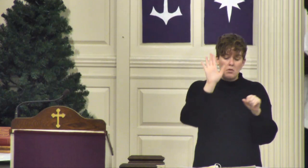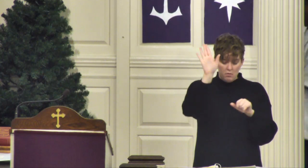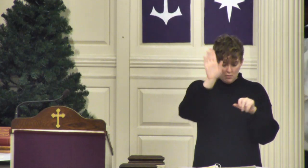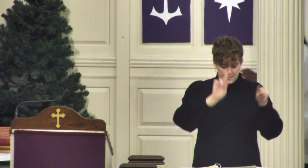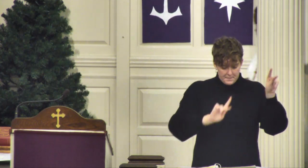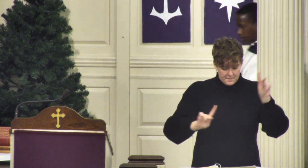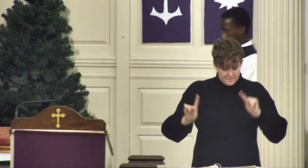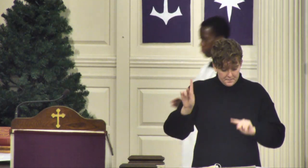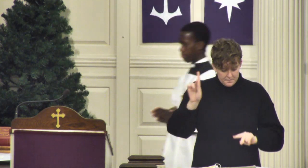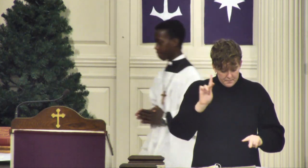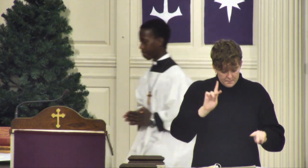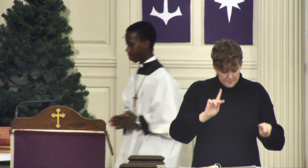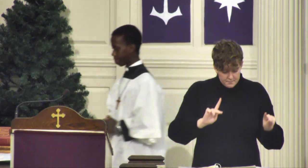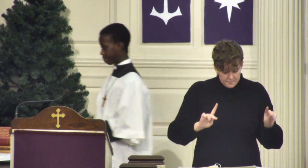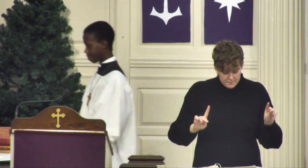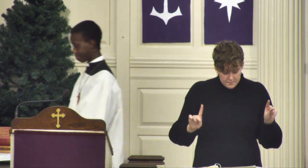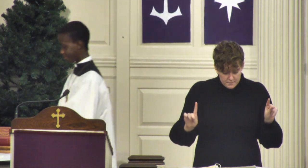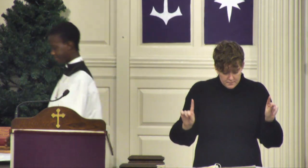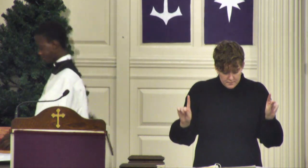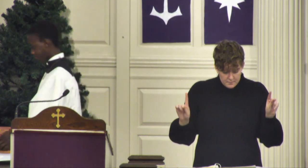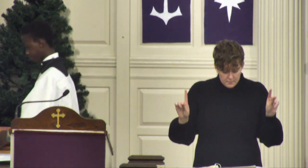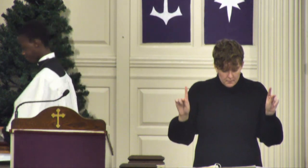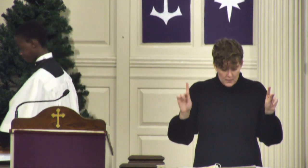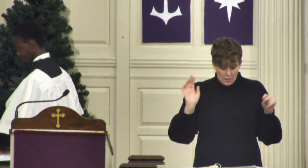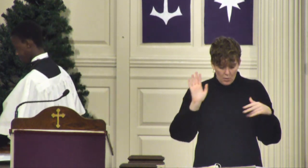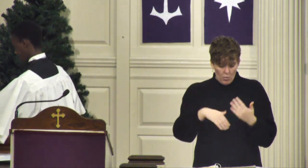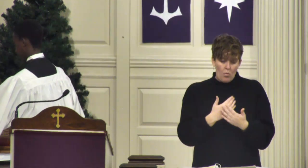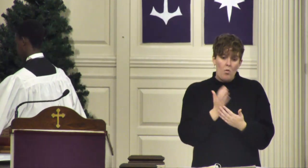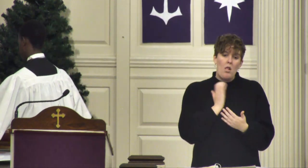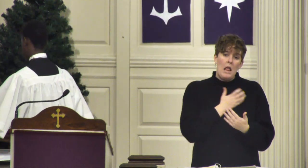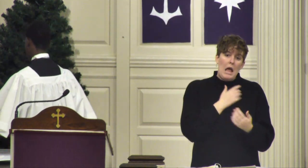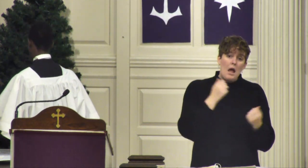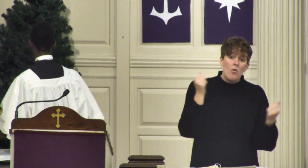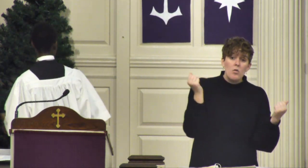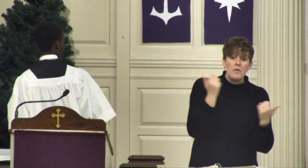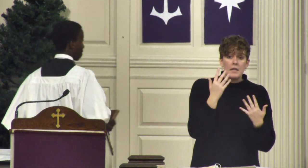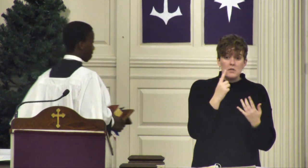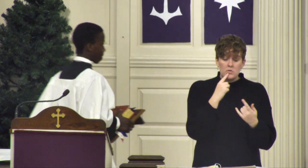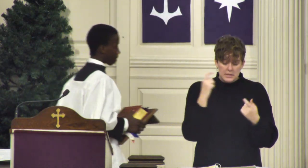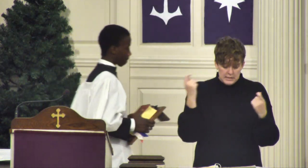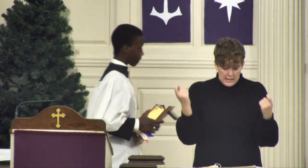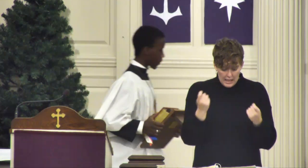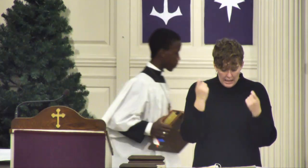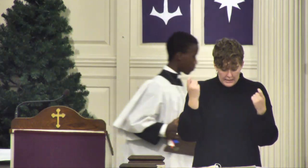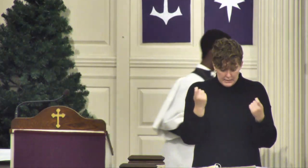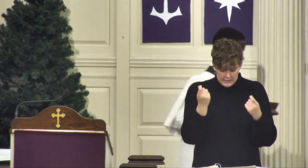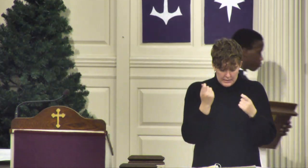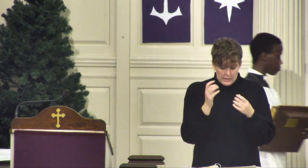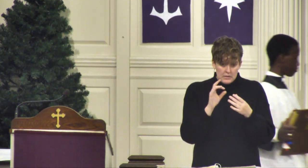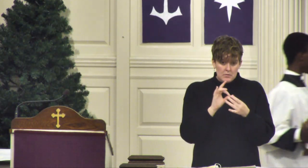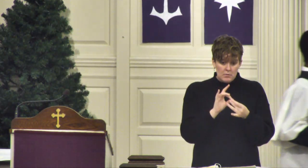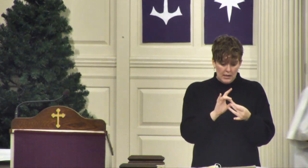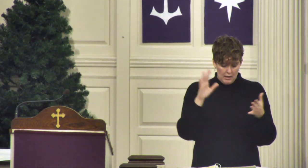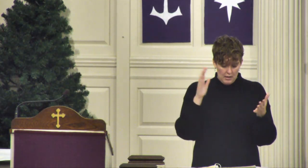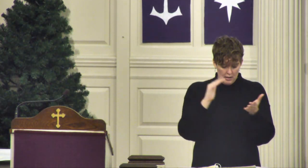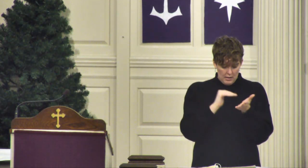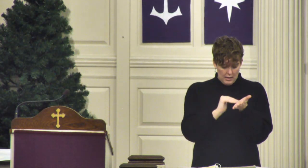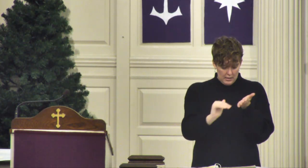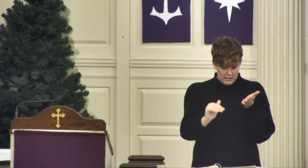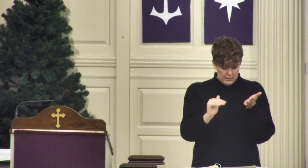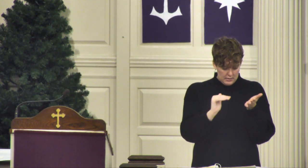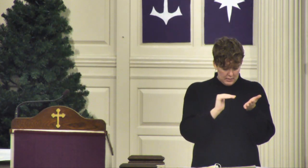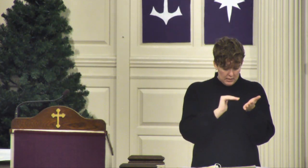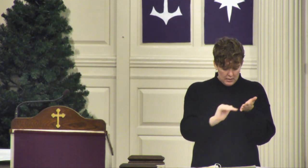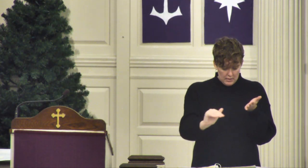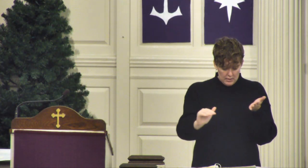thy people free from our fears and sins, release